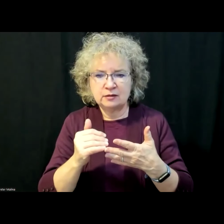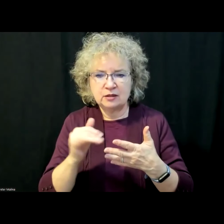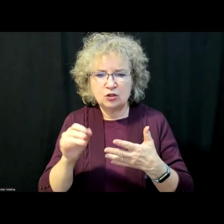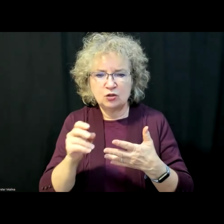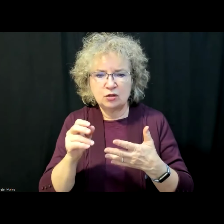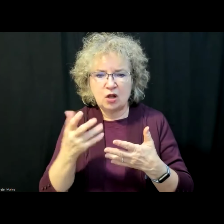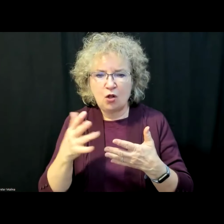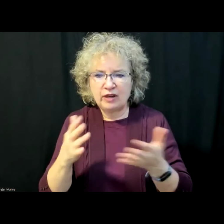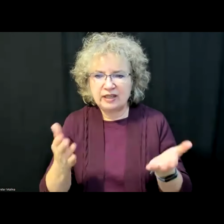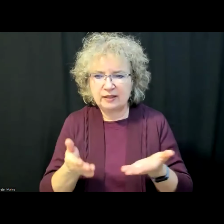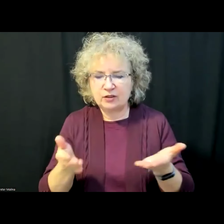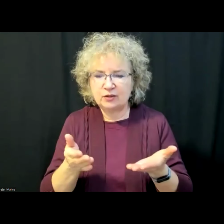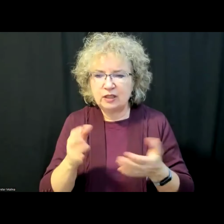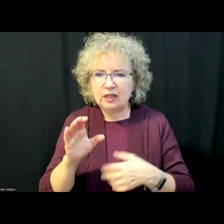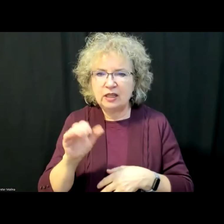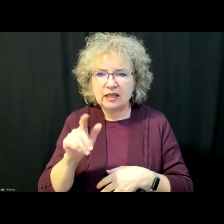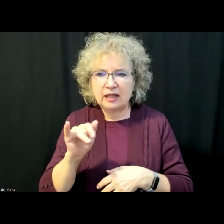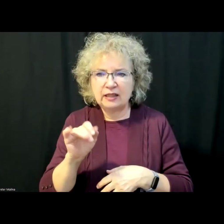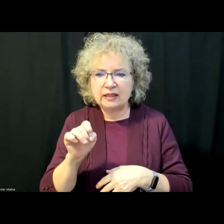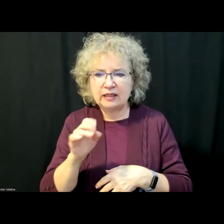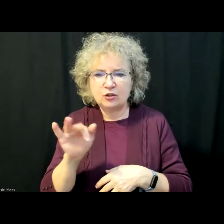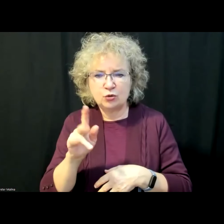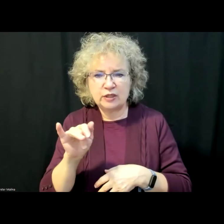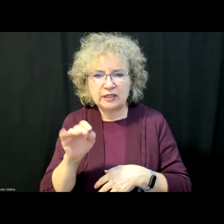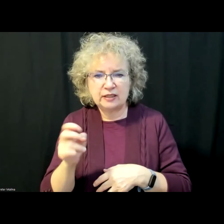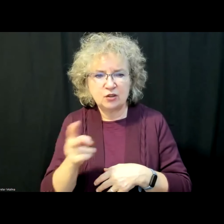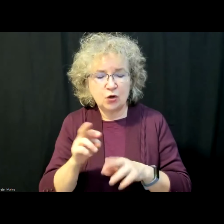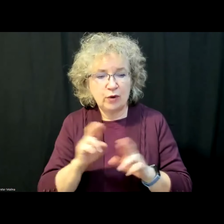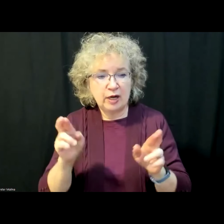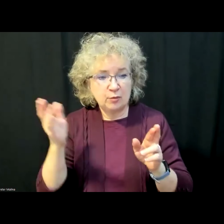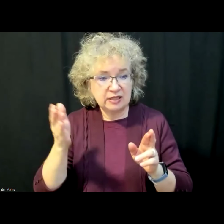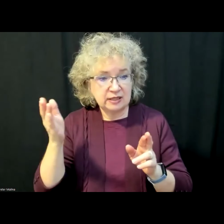join us today, Callie and Julie, are you ready to present?